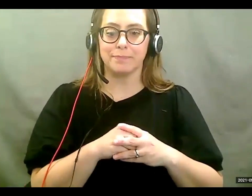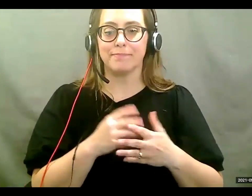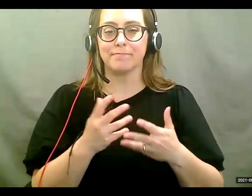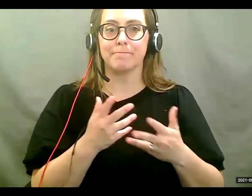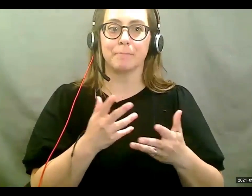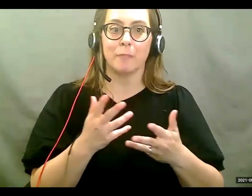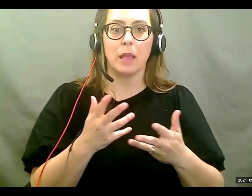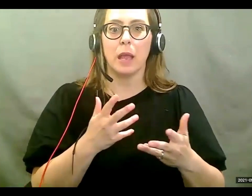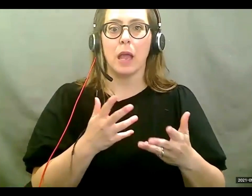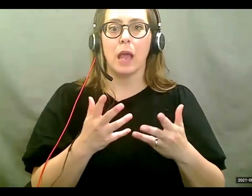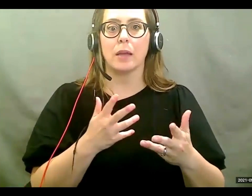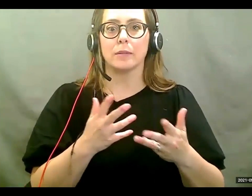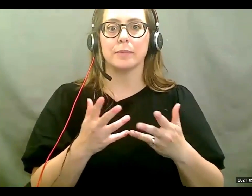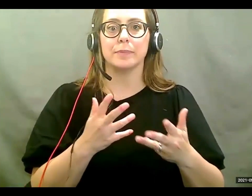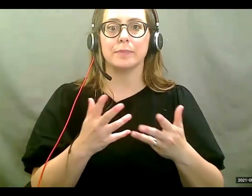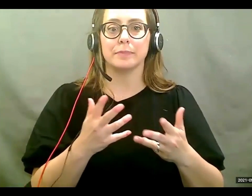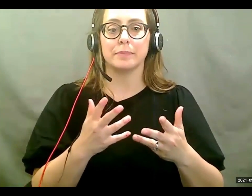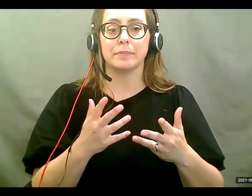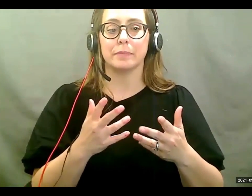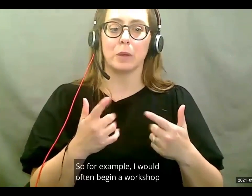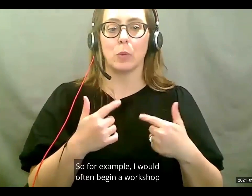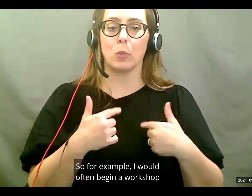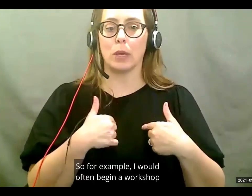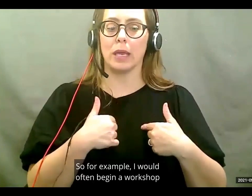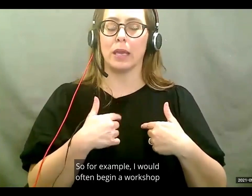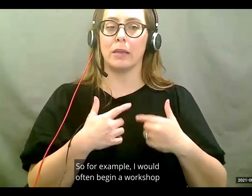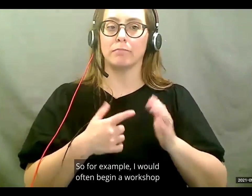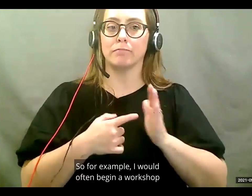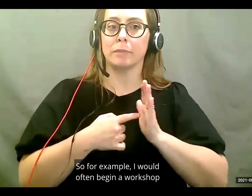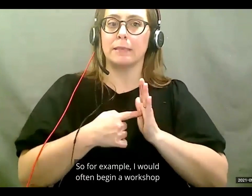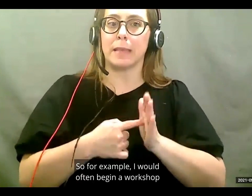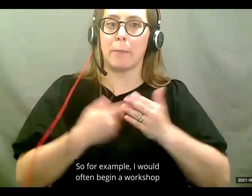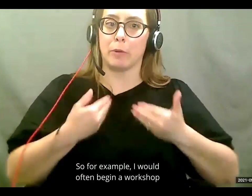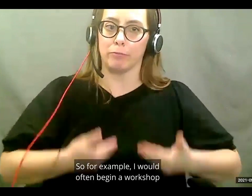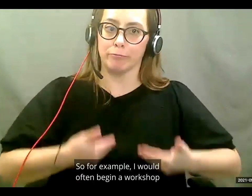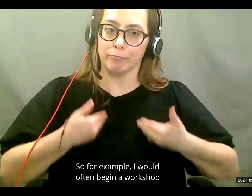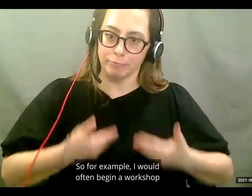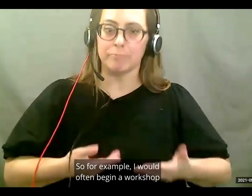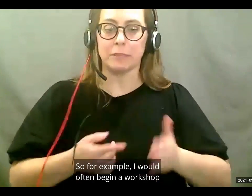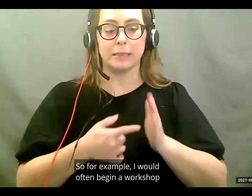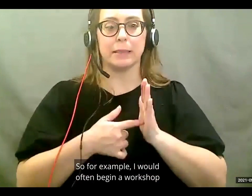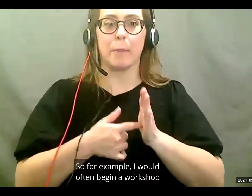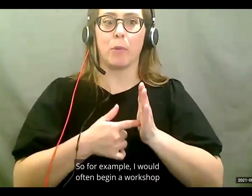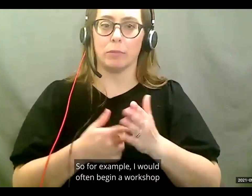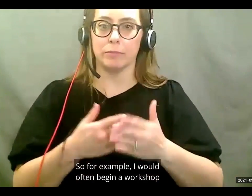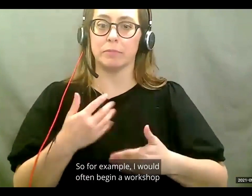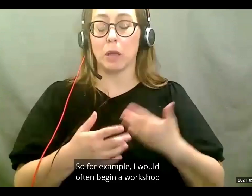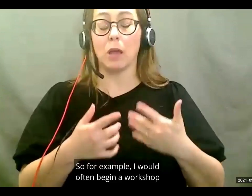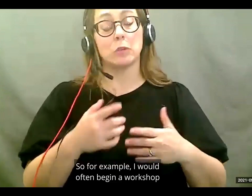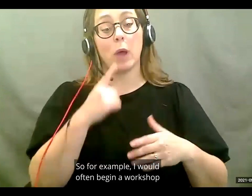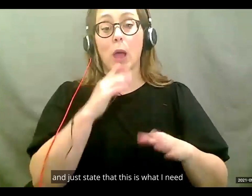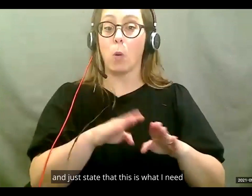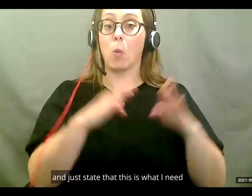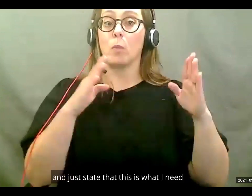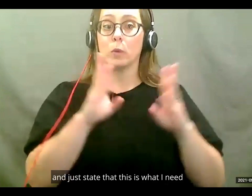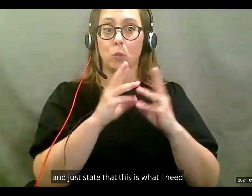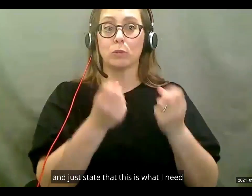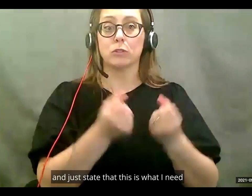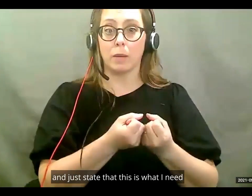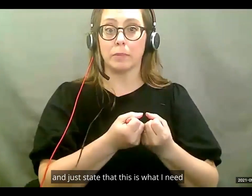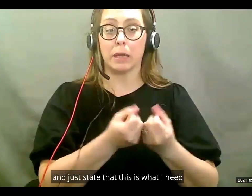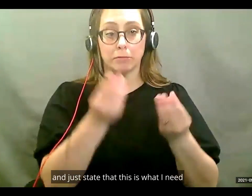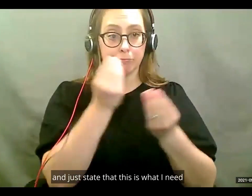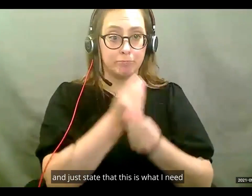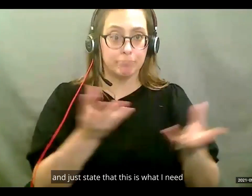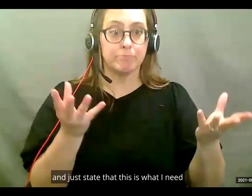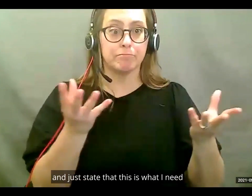is lead by example. So for example, I would often begin a workshop and just state